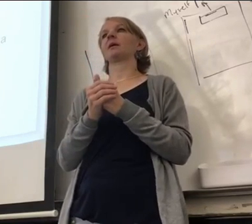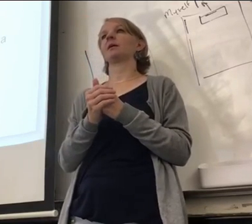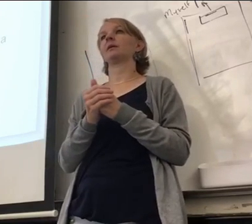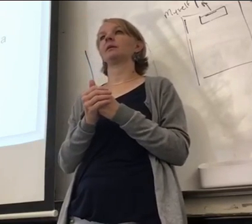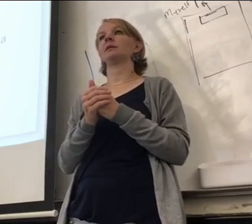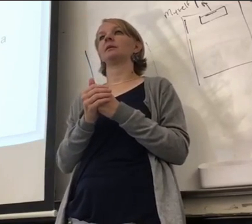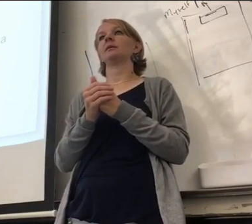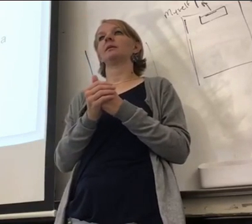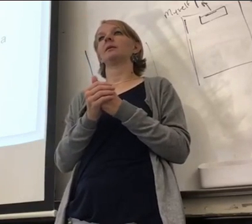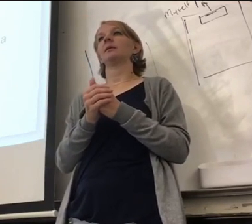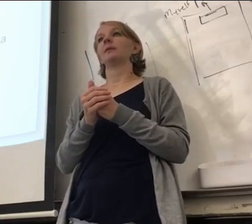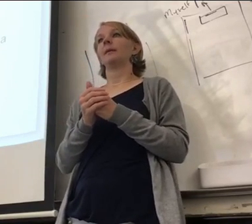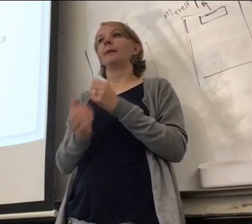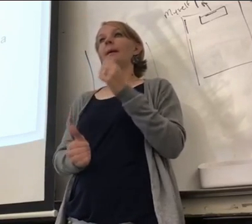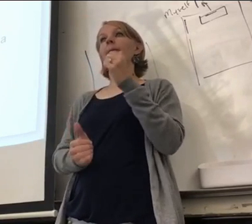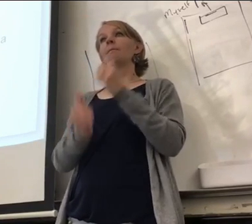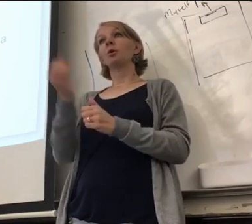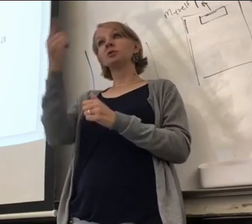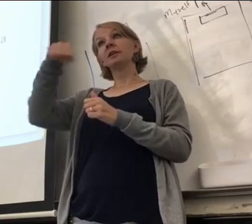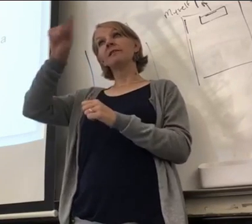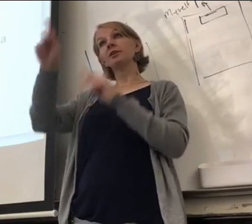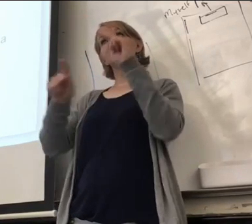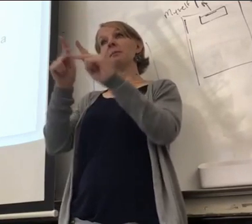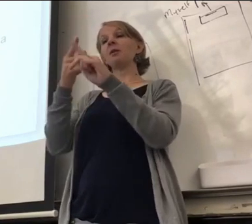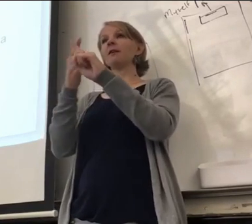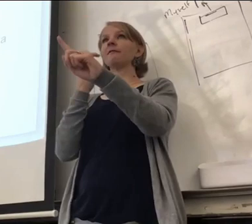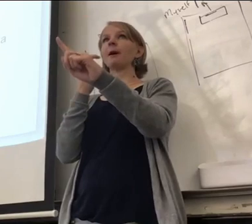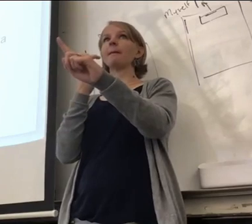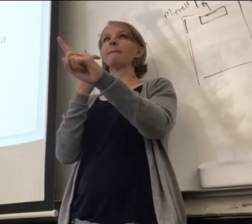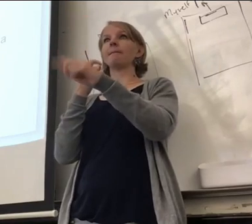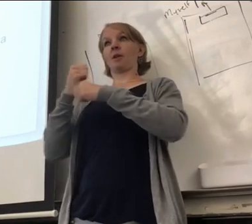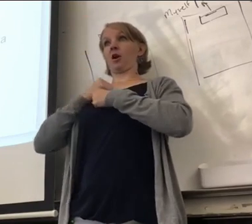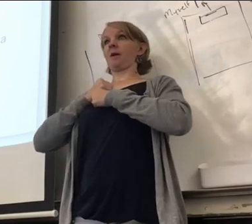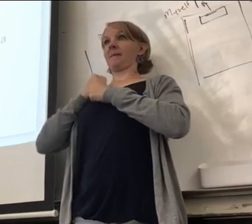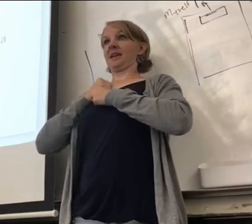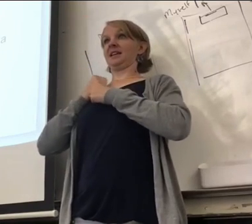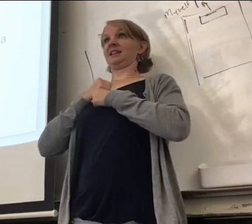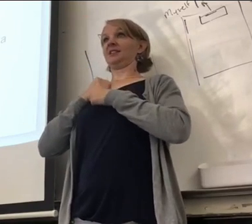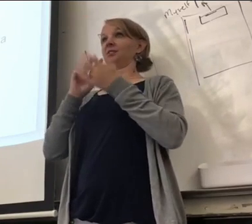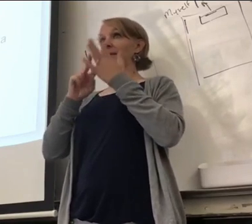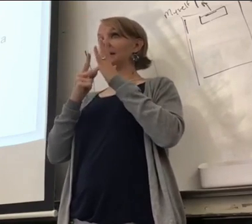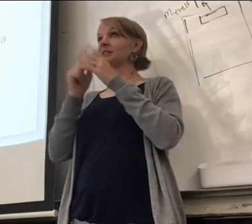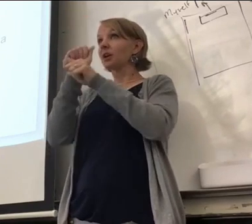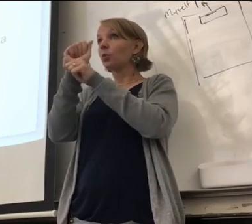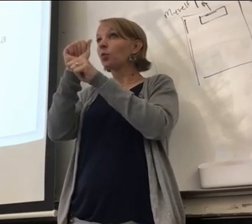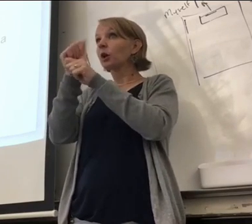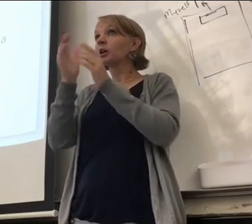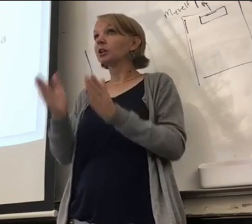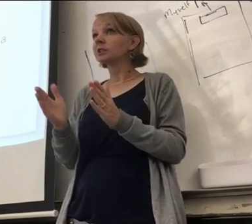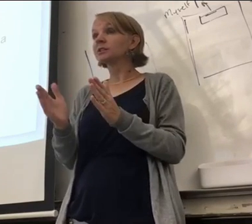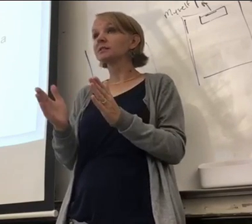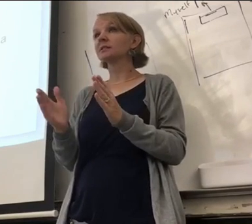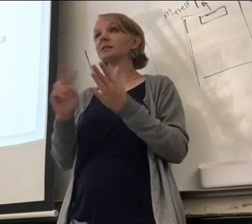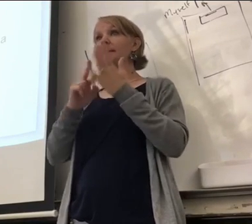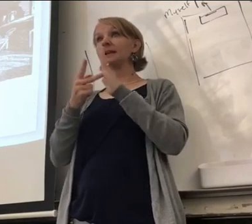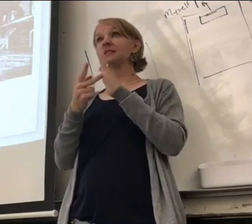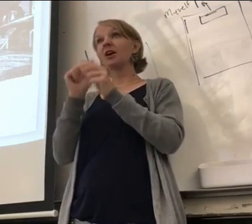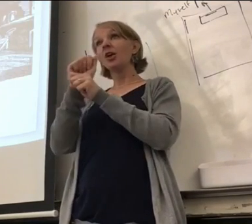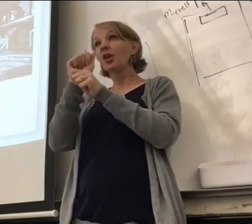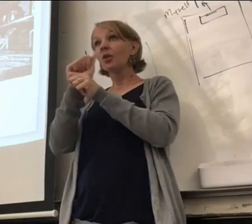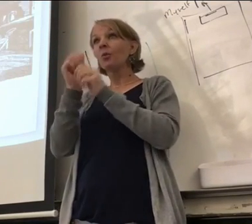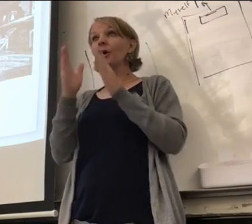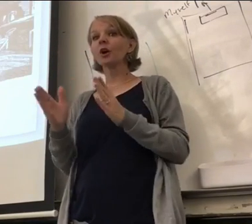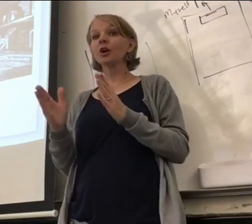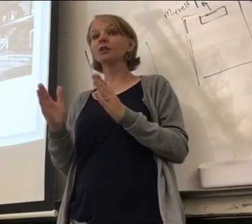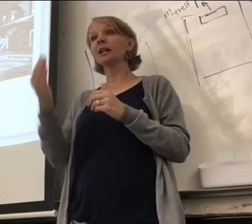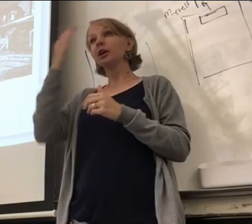to be people who are going to come from the army. So these are workers, right? These are going to be those workers that are